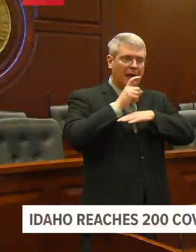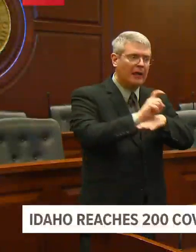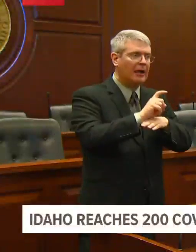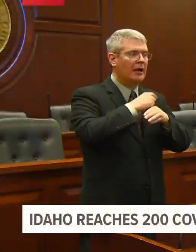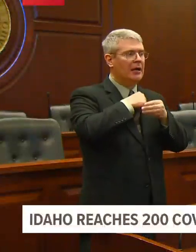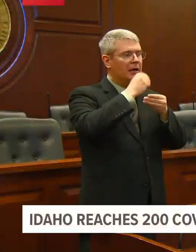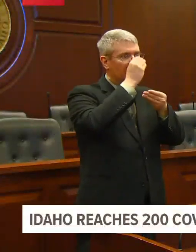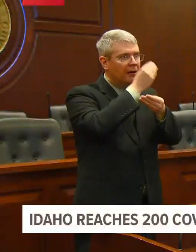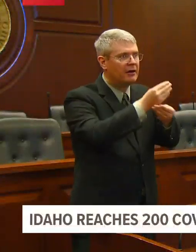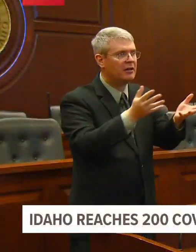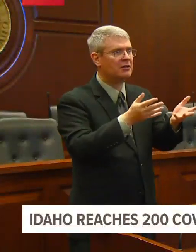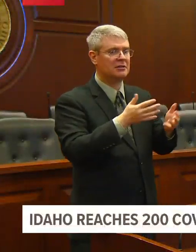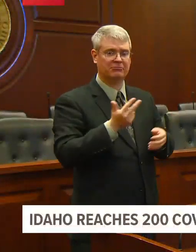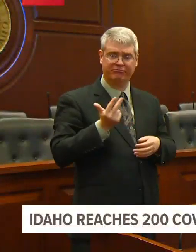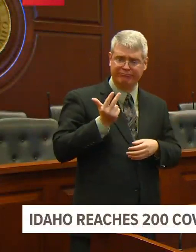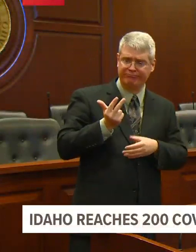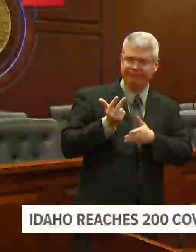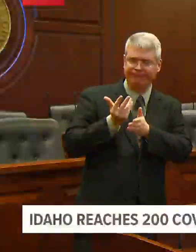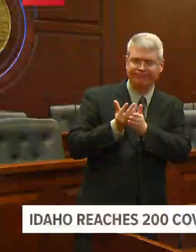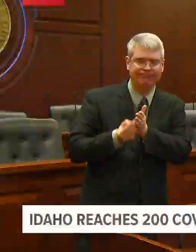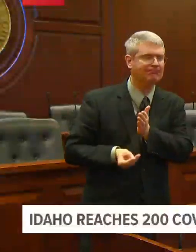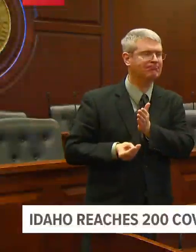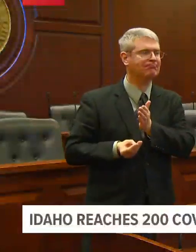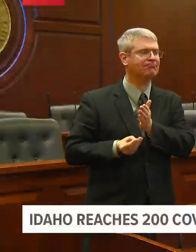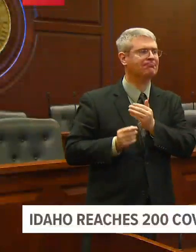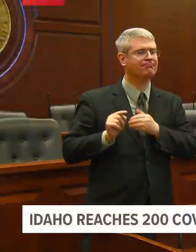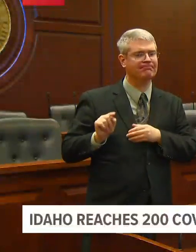fatalities that we just had